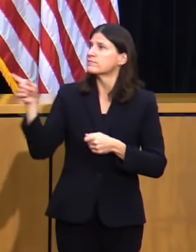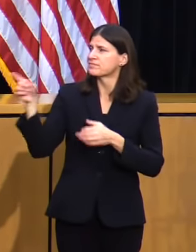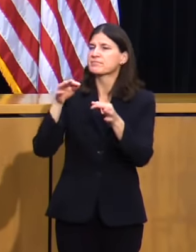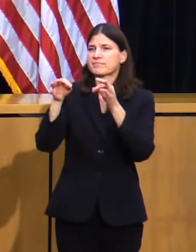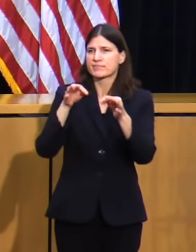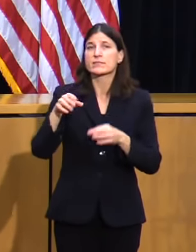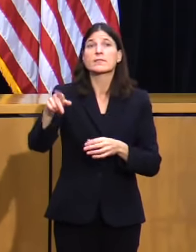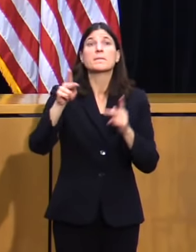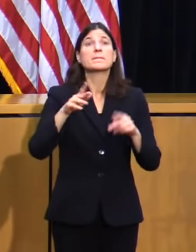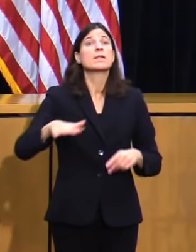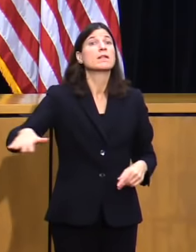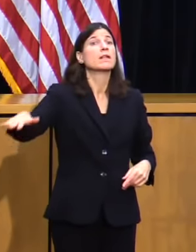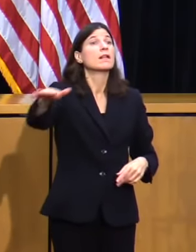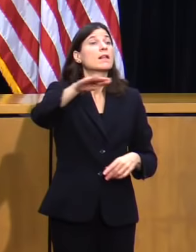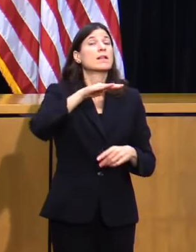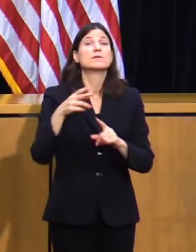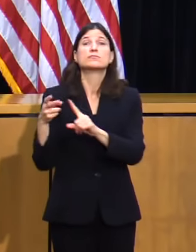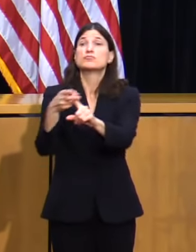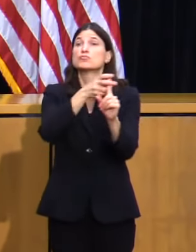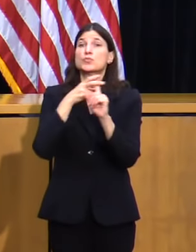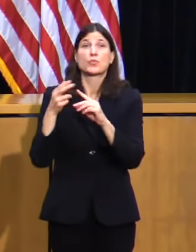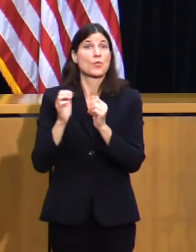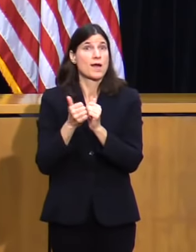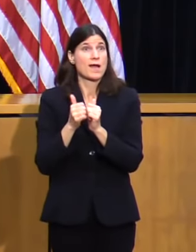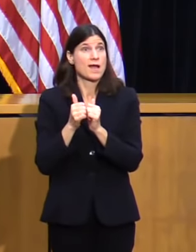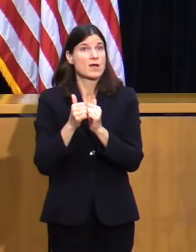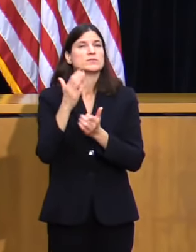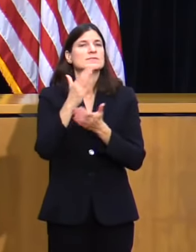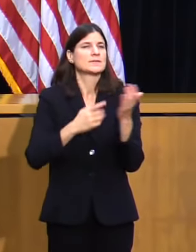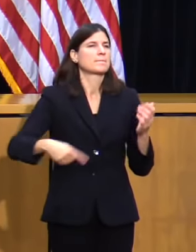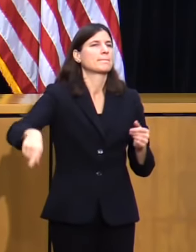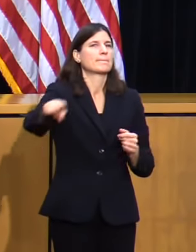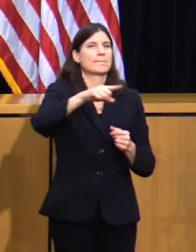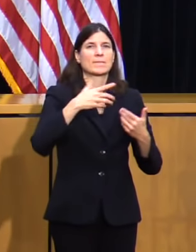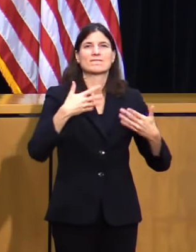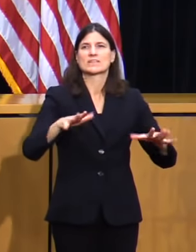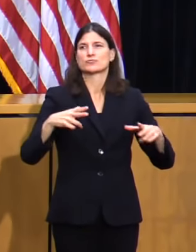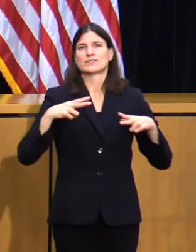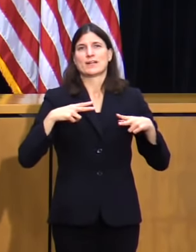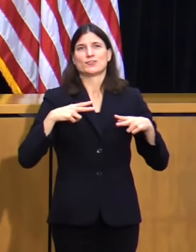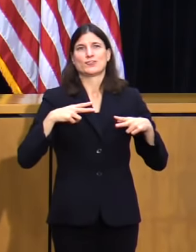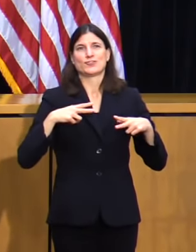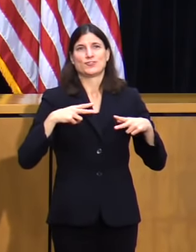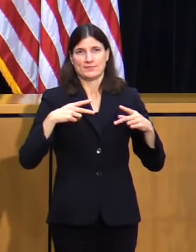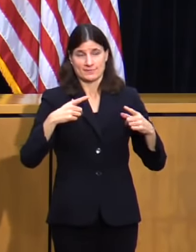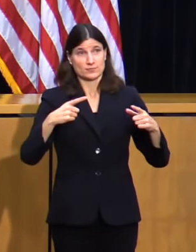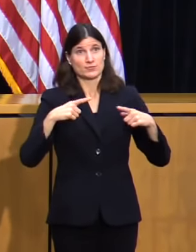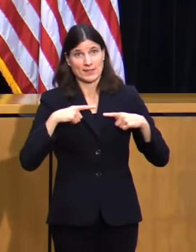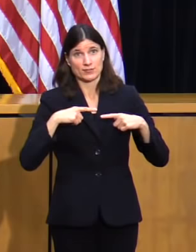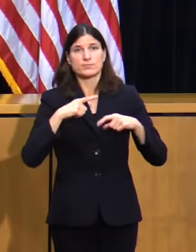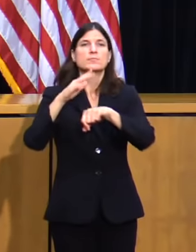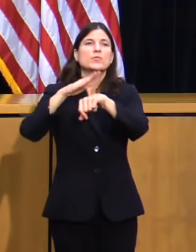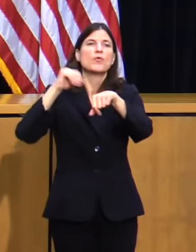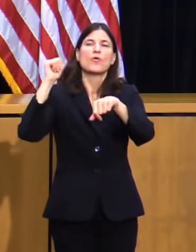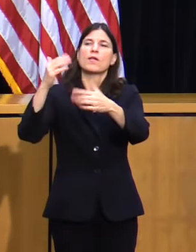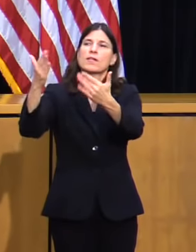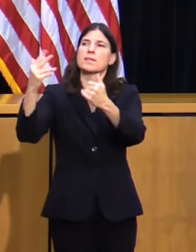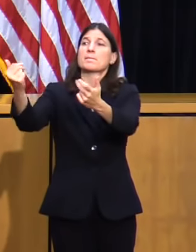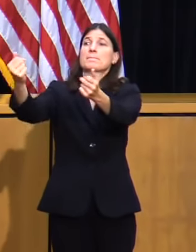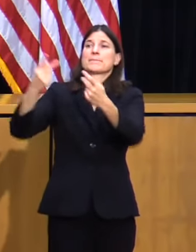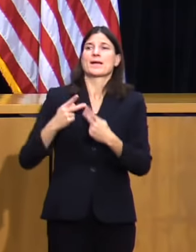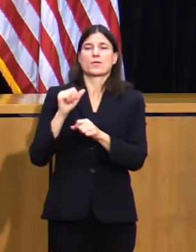some folks to replace them, typically in the hospital or work at the DCU. Center. And